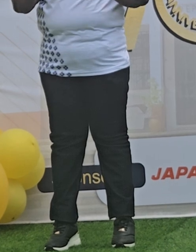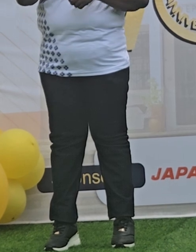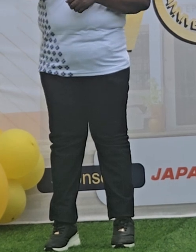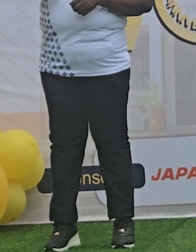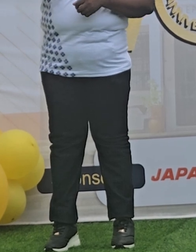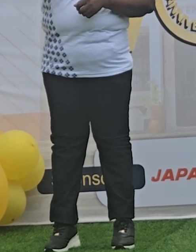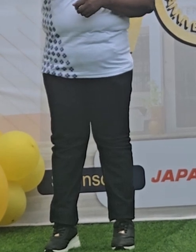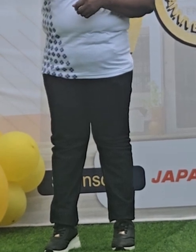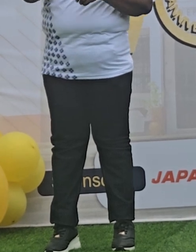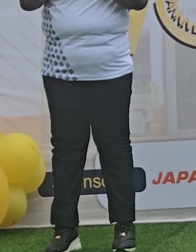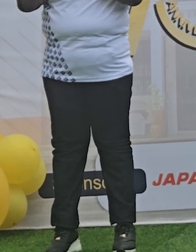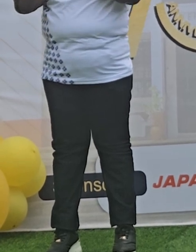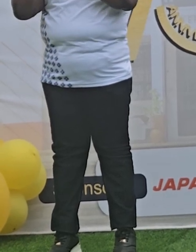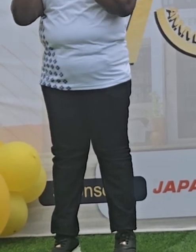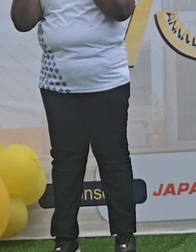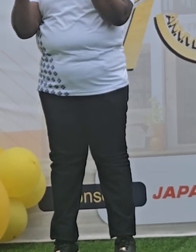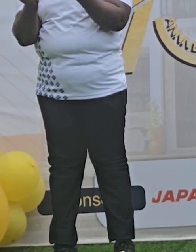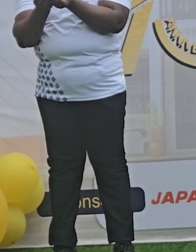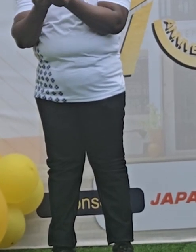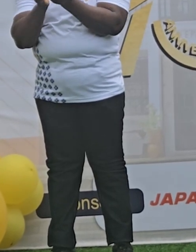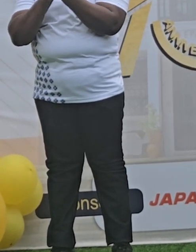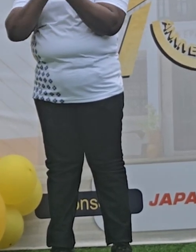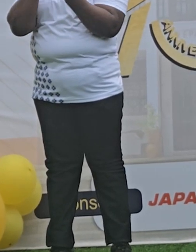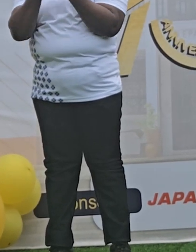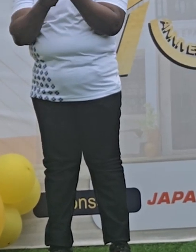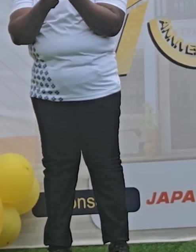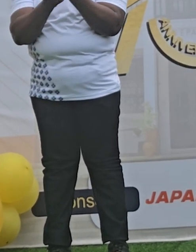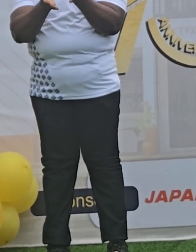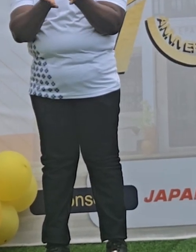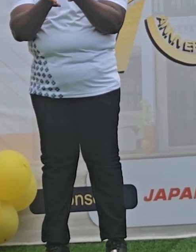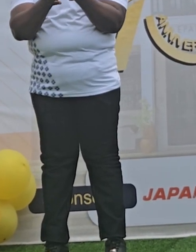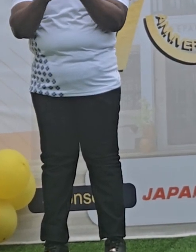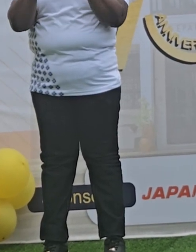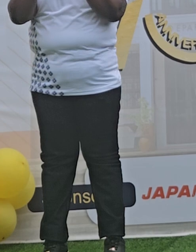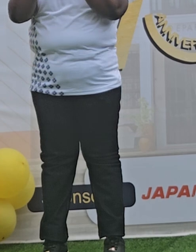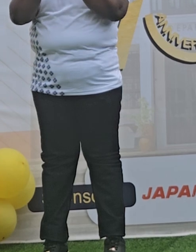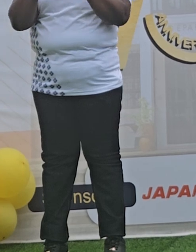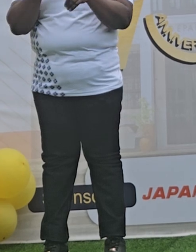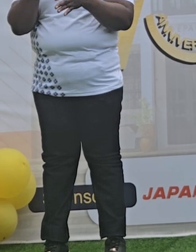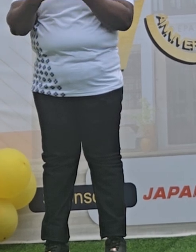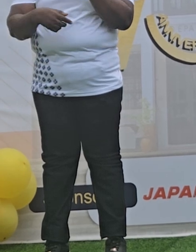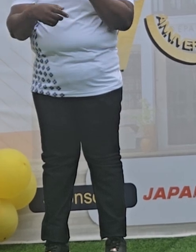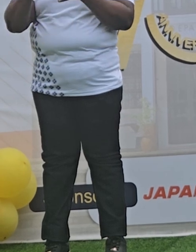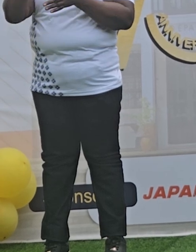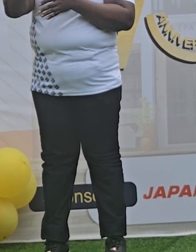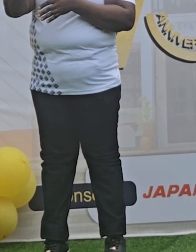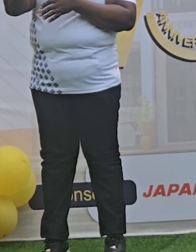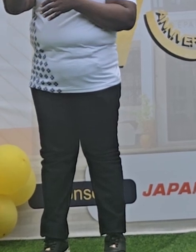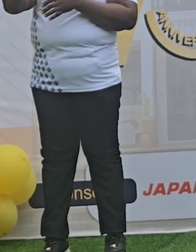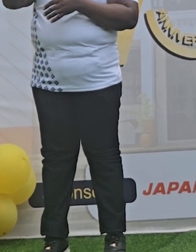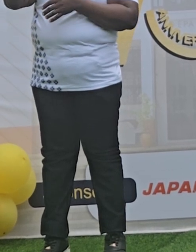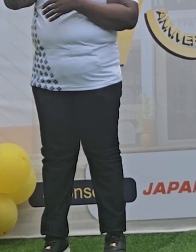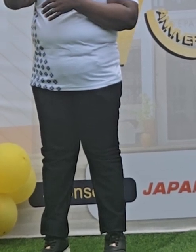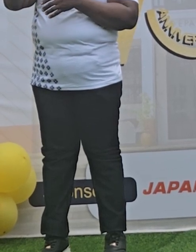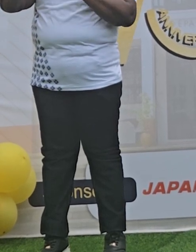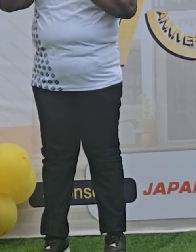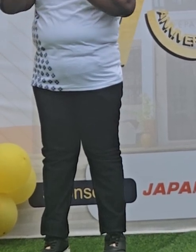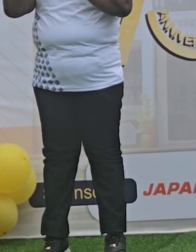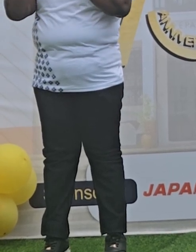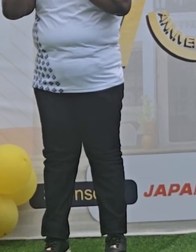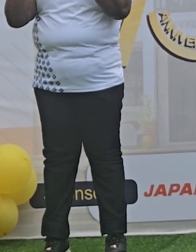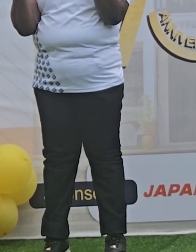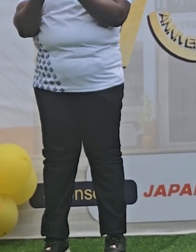BA Sociology program, and we also had, intriguingly, a BSc Sociology